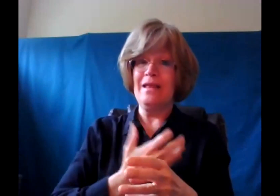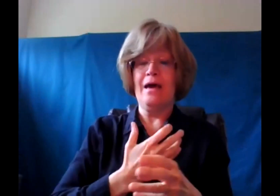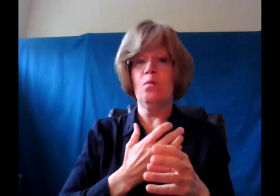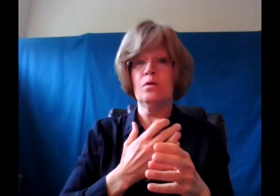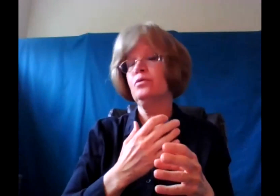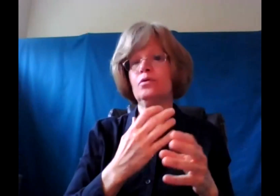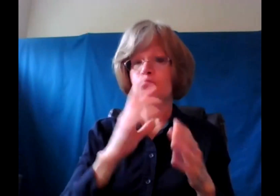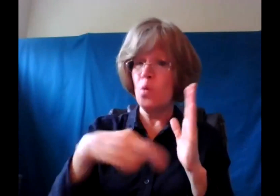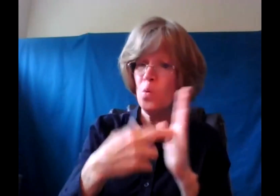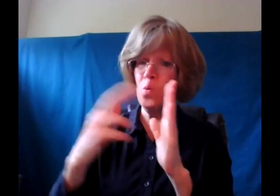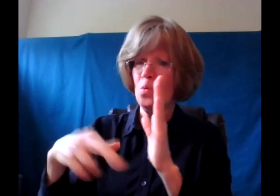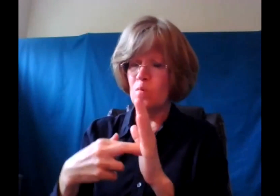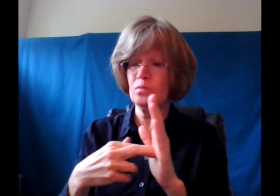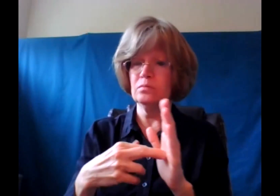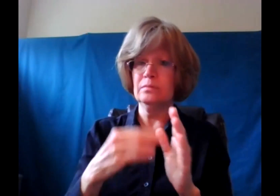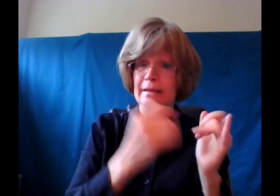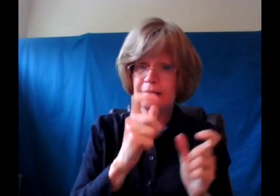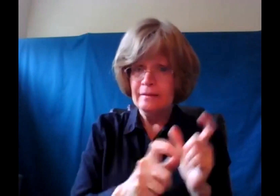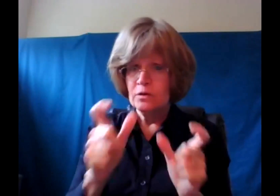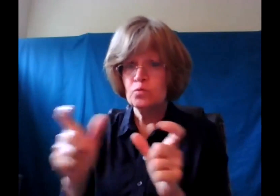and corporate roles in your plans.